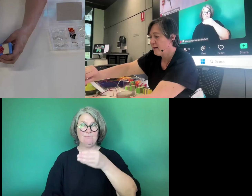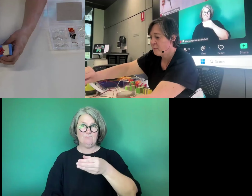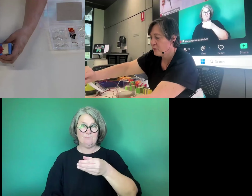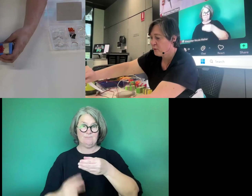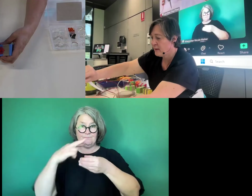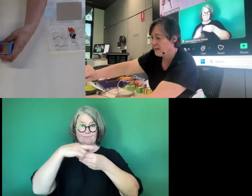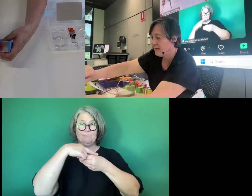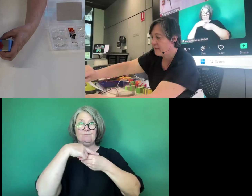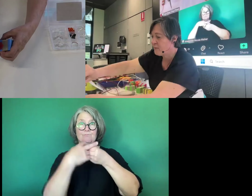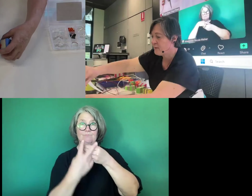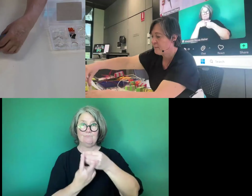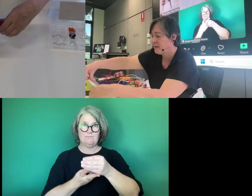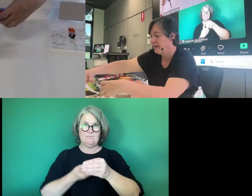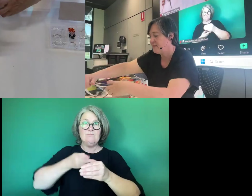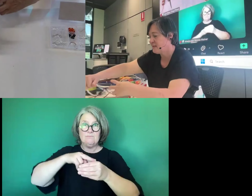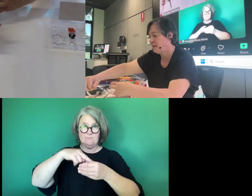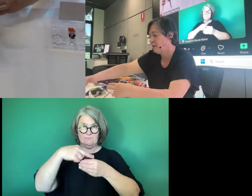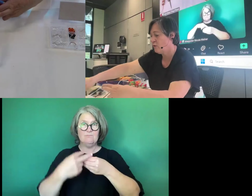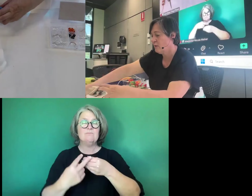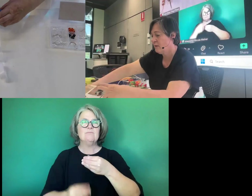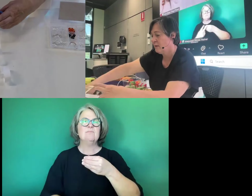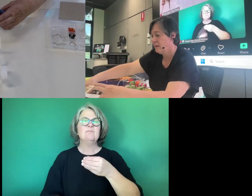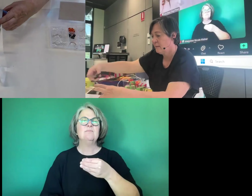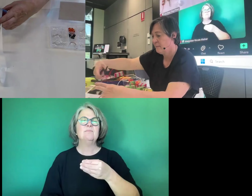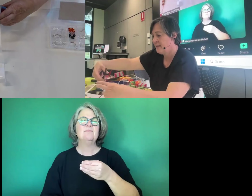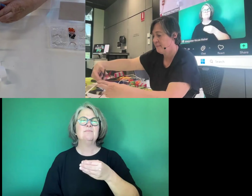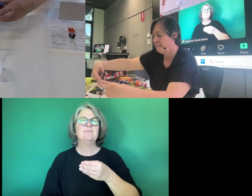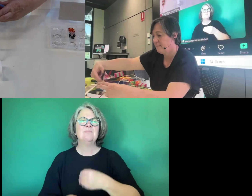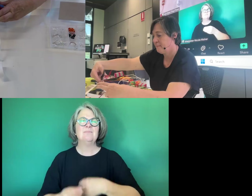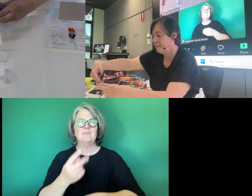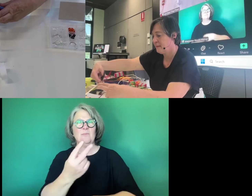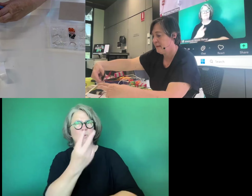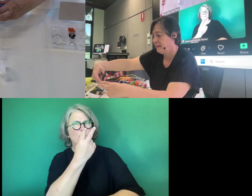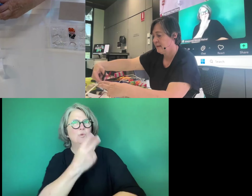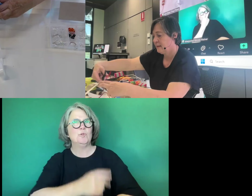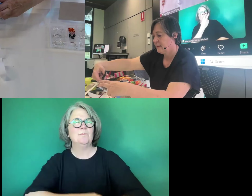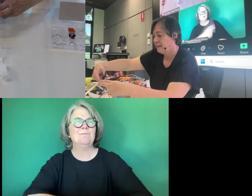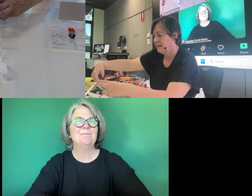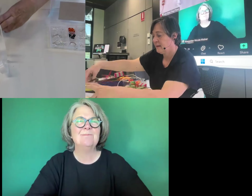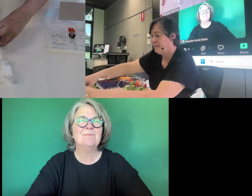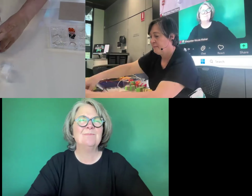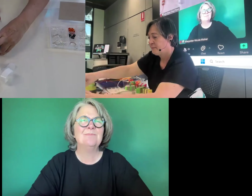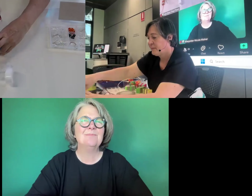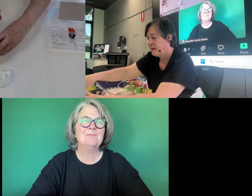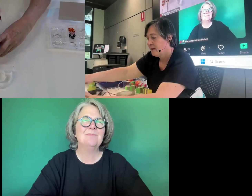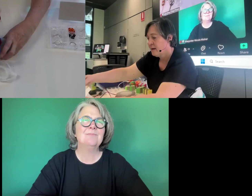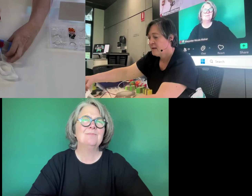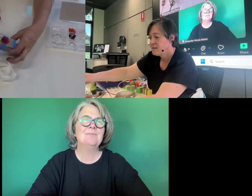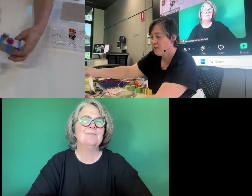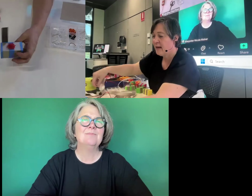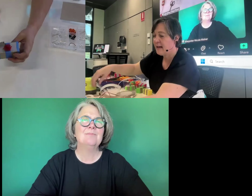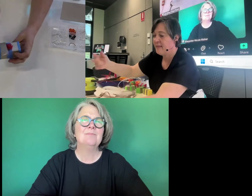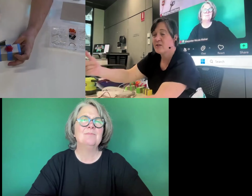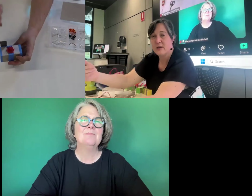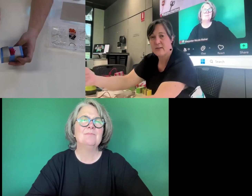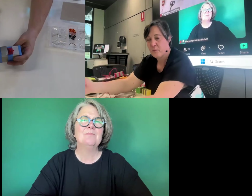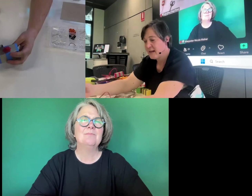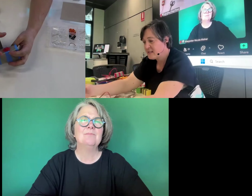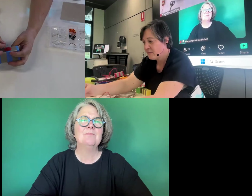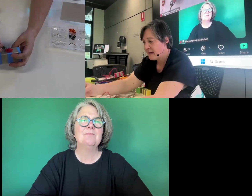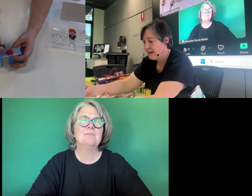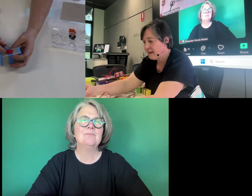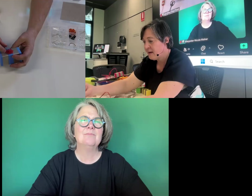So one I've put all the way around. The other one I'm going to leave as a long bit. Okay. So again, the